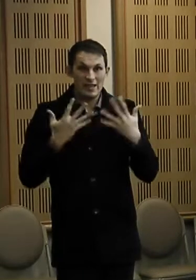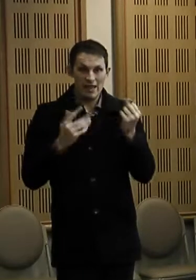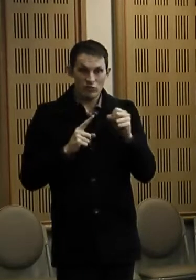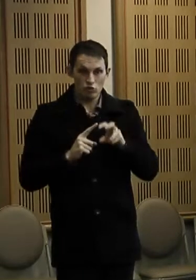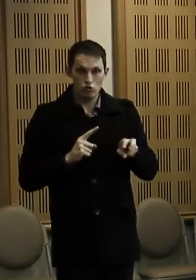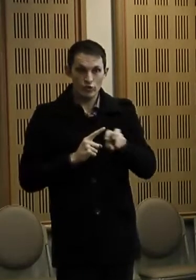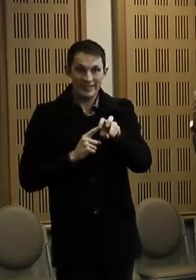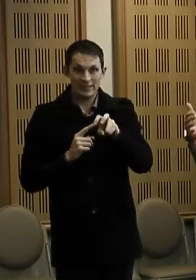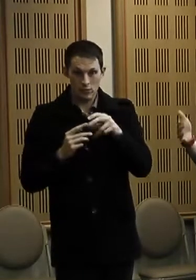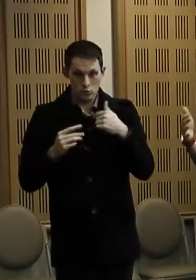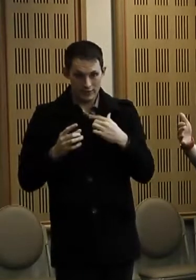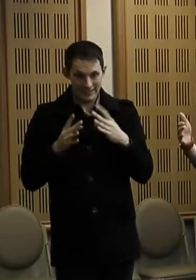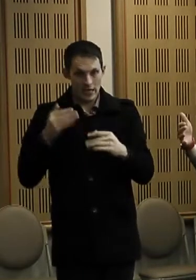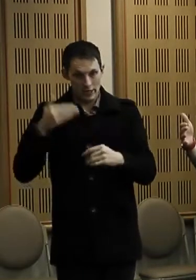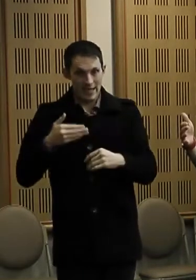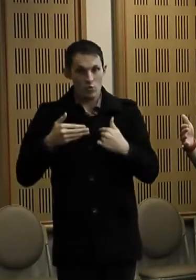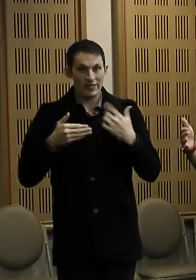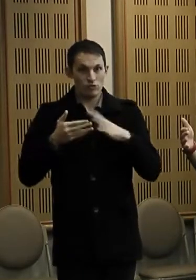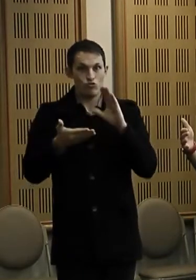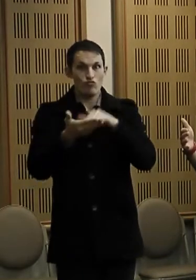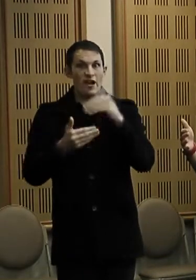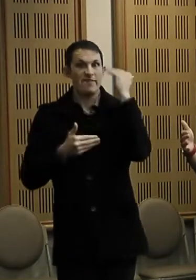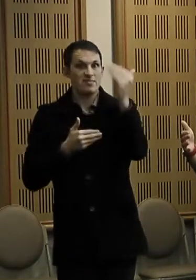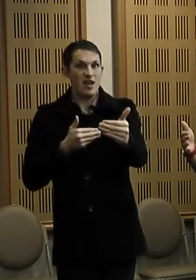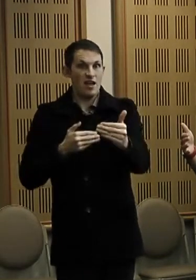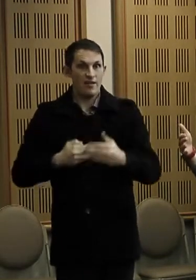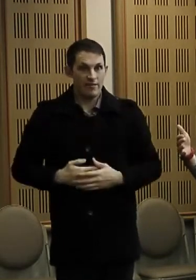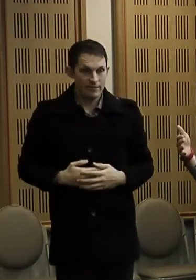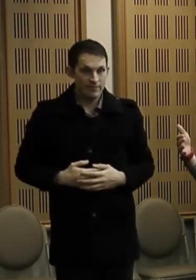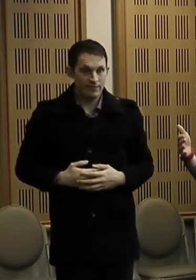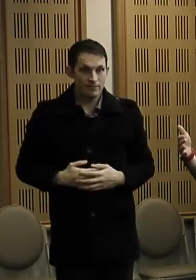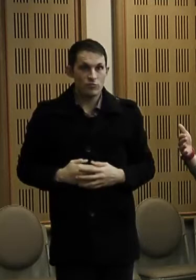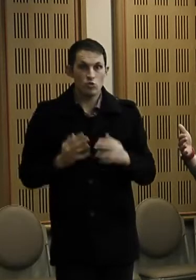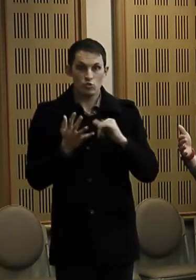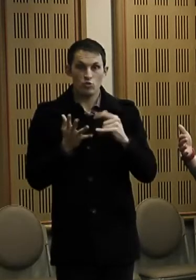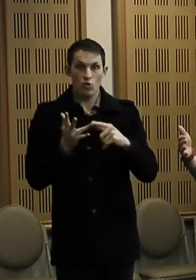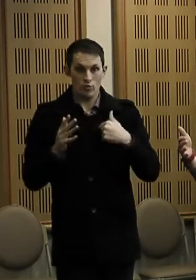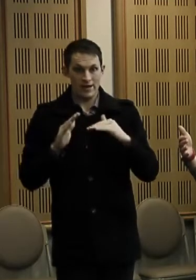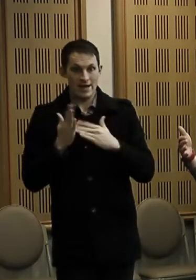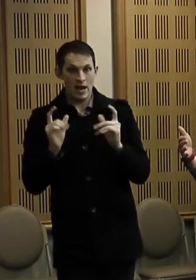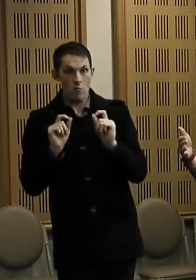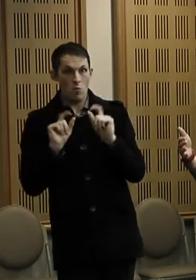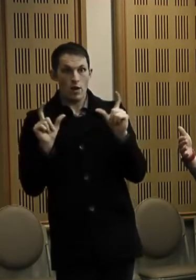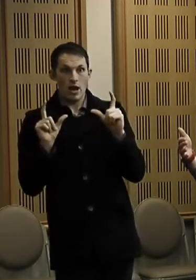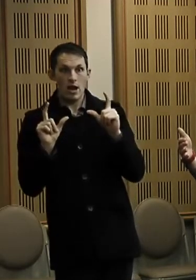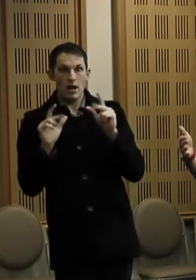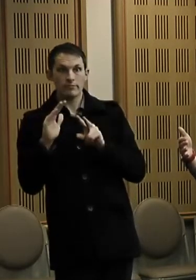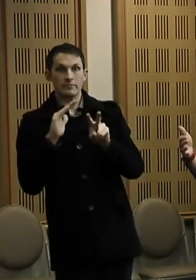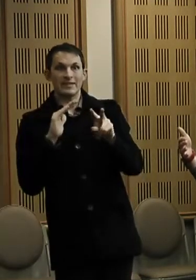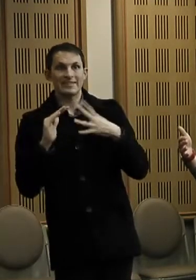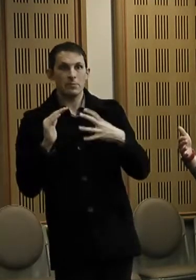are here, and we need to get to here. I think the fact that we're aware that we need to be more sophisticated